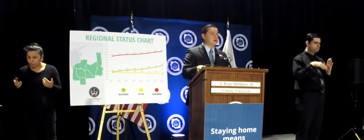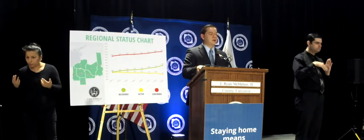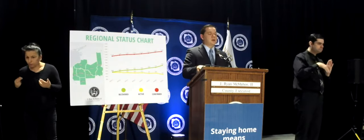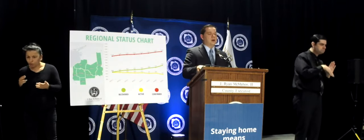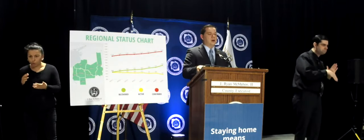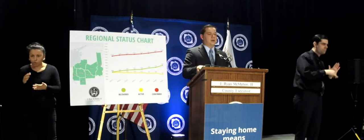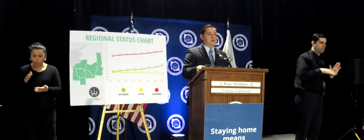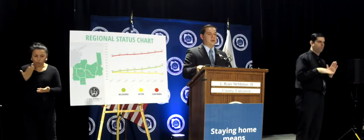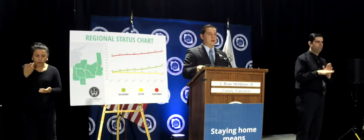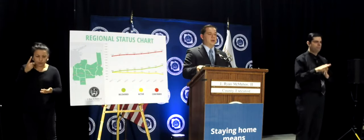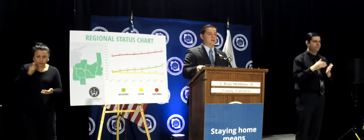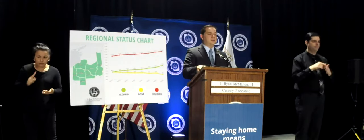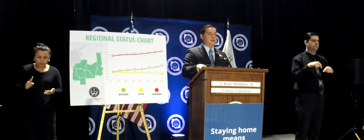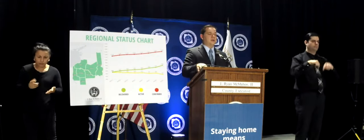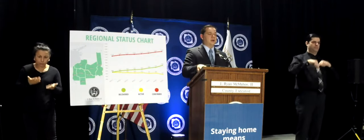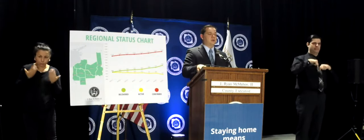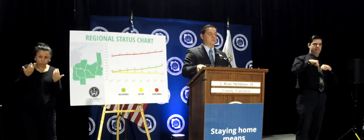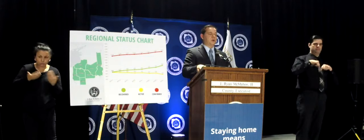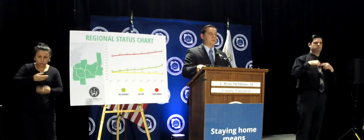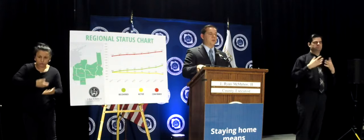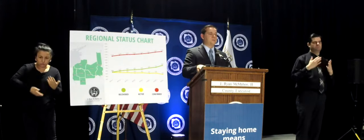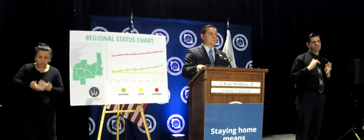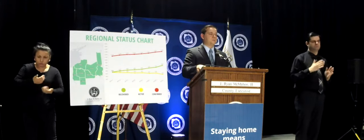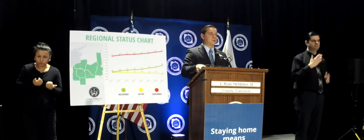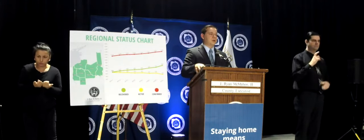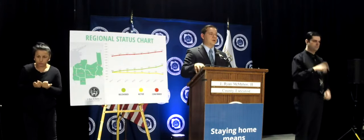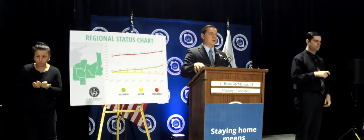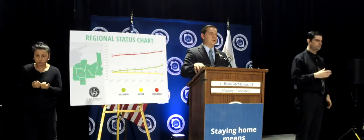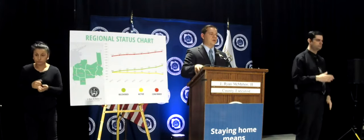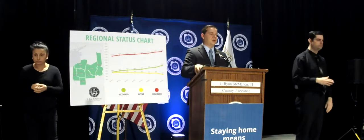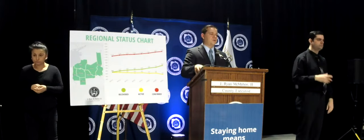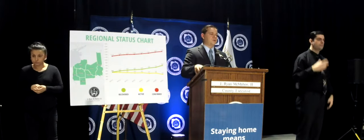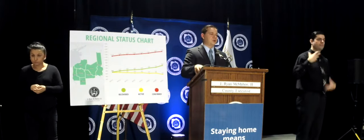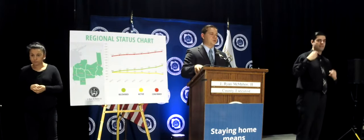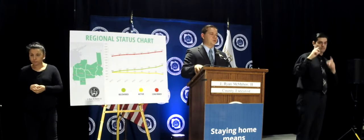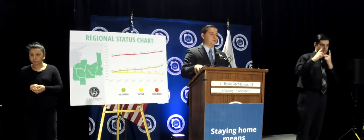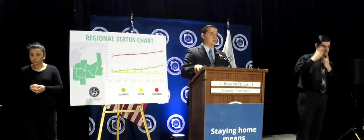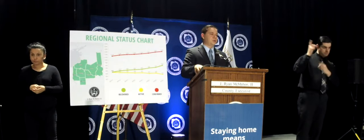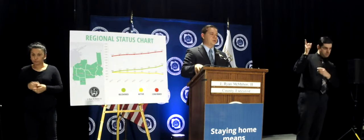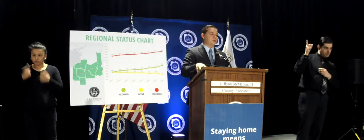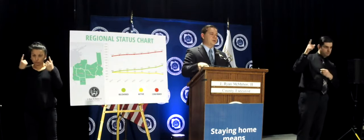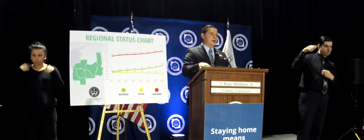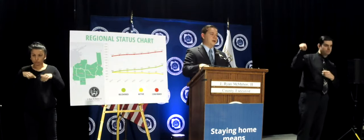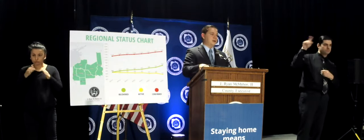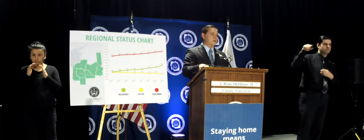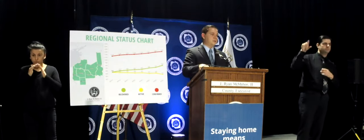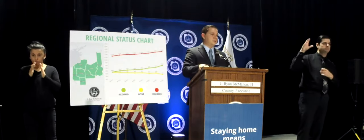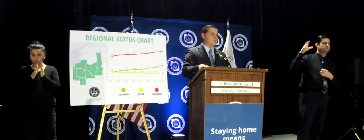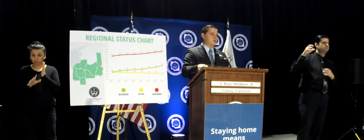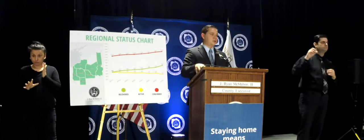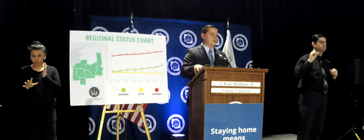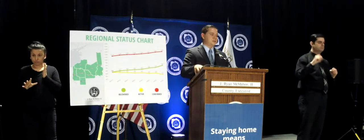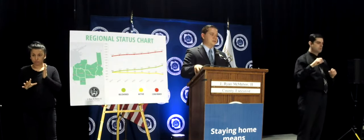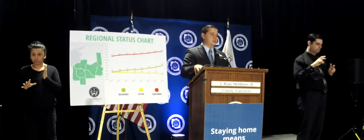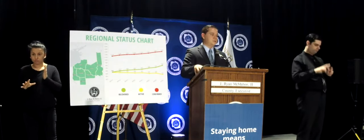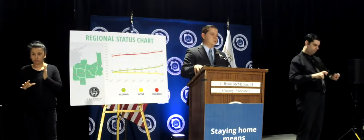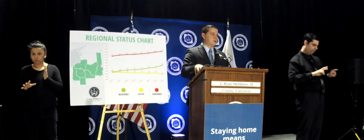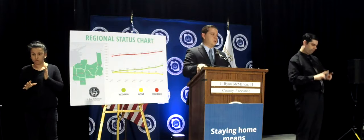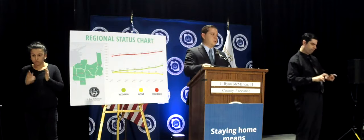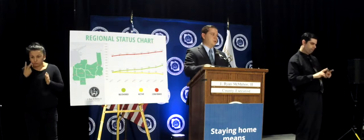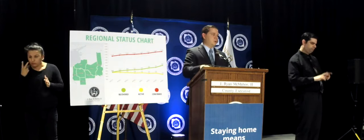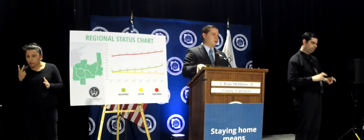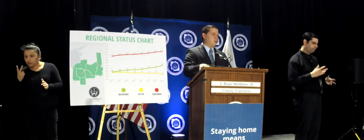community. And you let your health department and your healthcare infrastructure, your data, your tracing